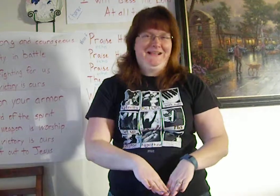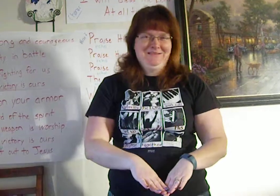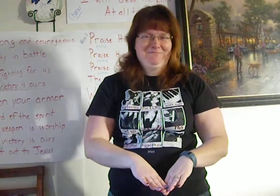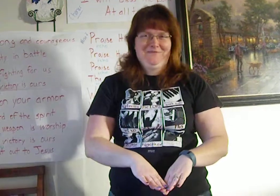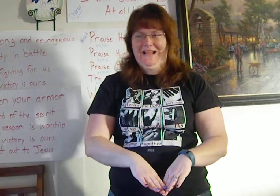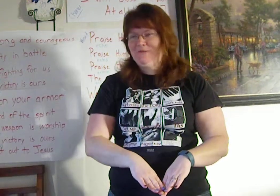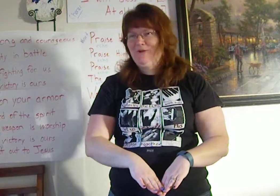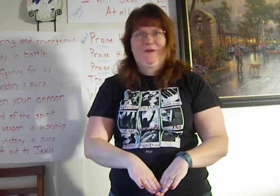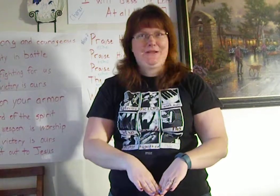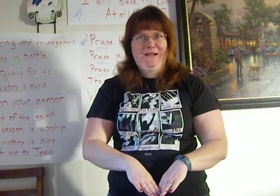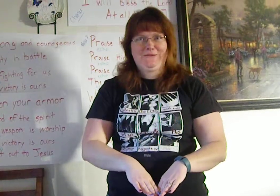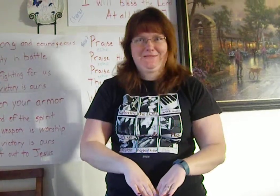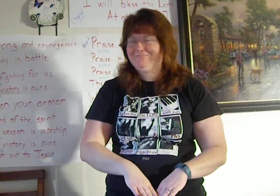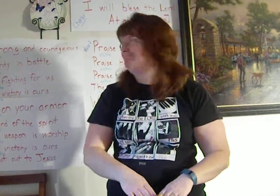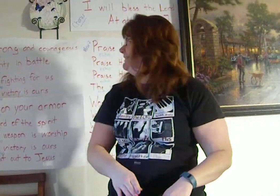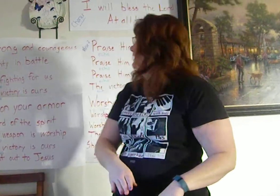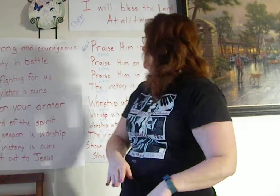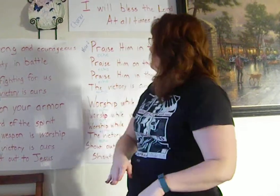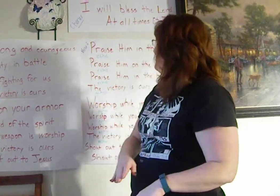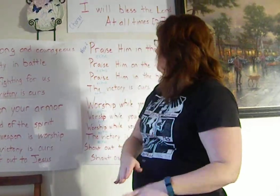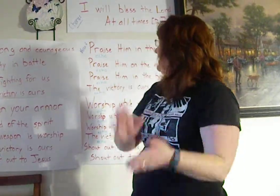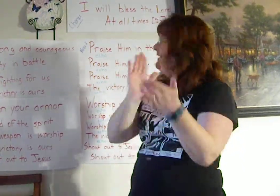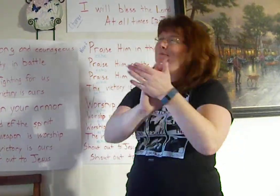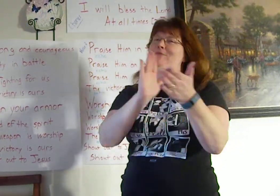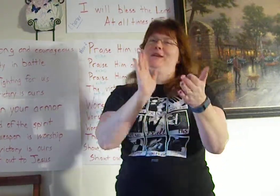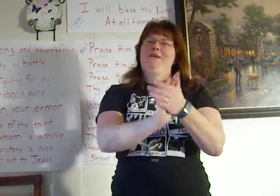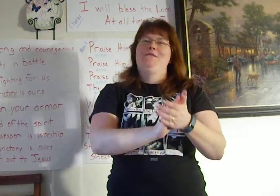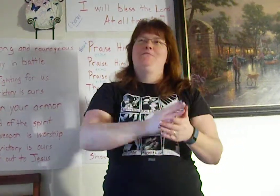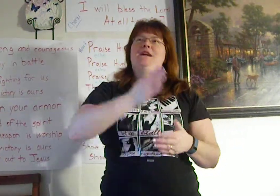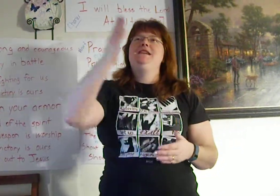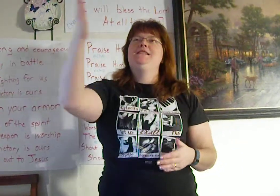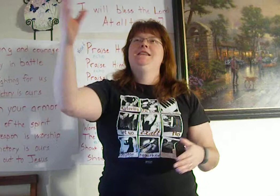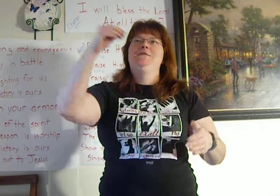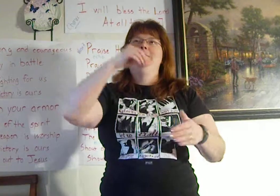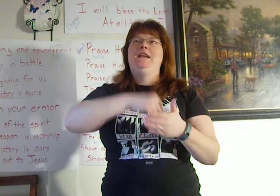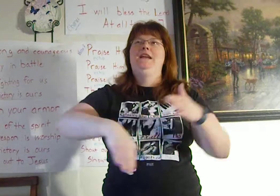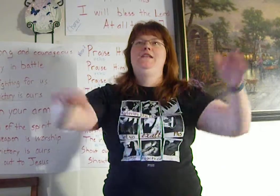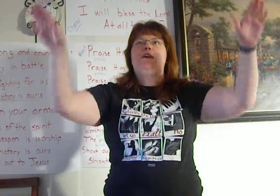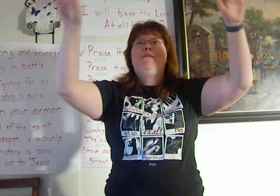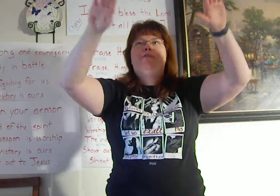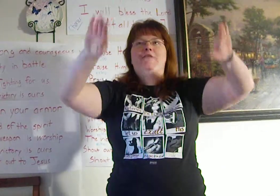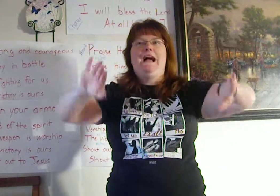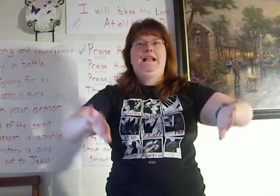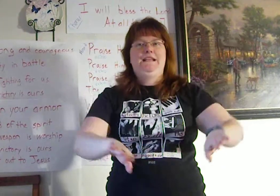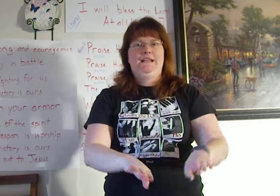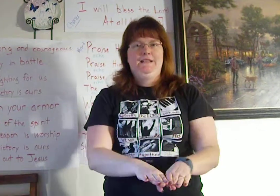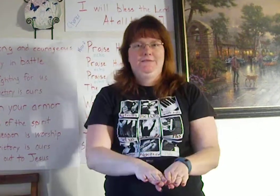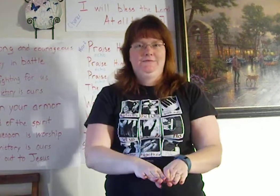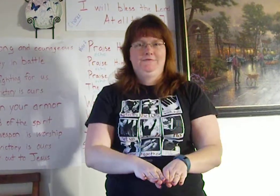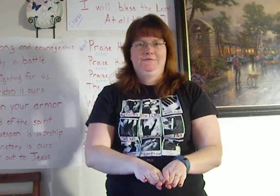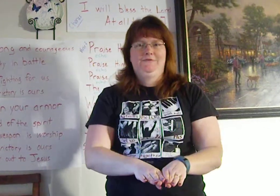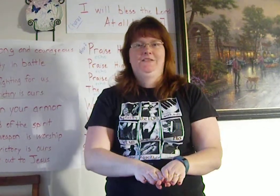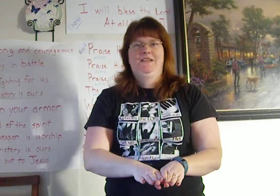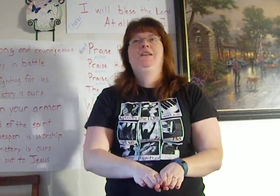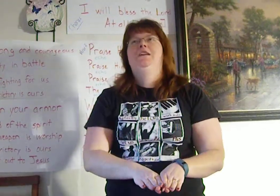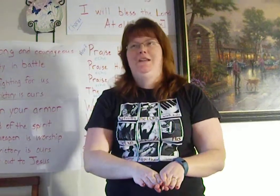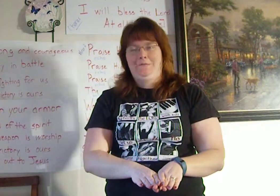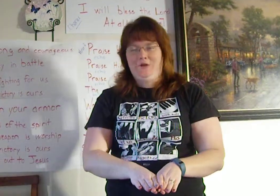valley. I was going on a mountain. Let's do that again. Praise him in the valley. Now we're going